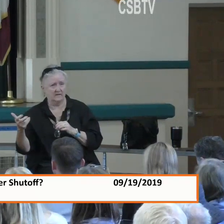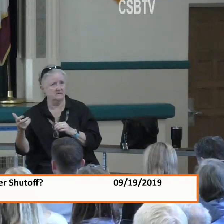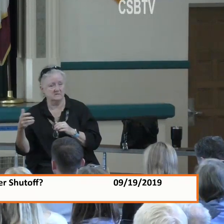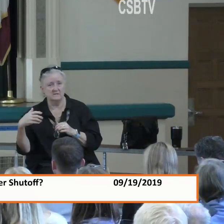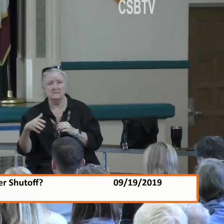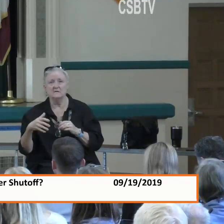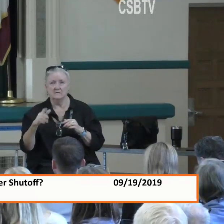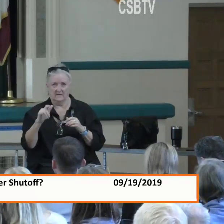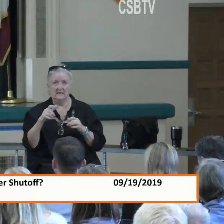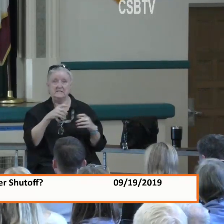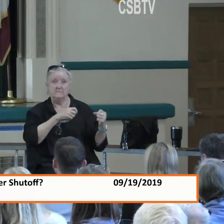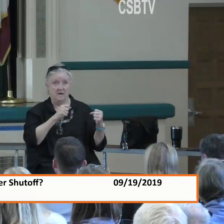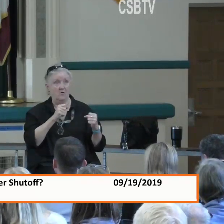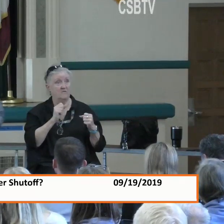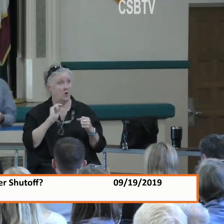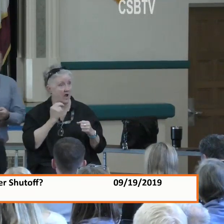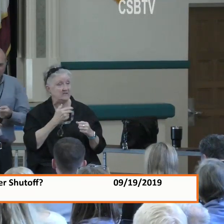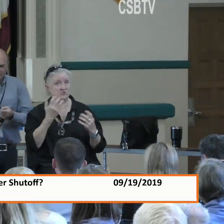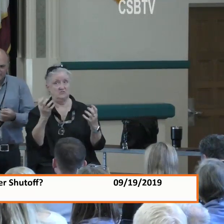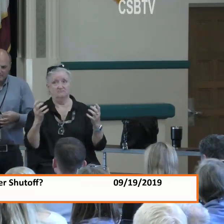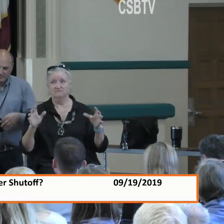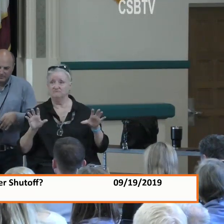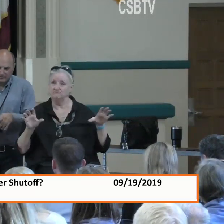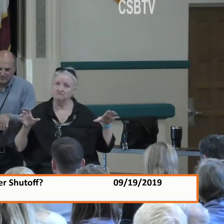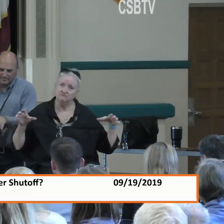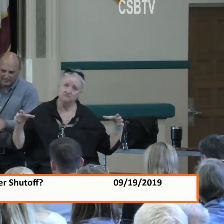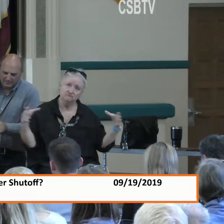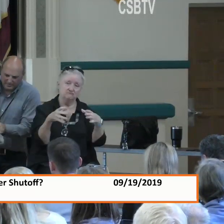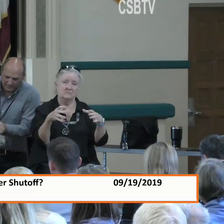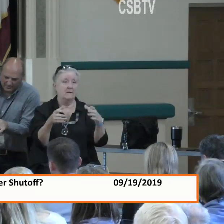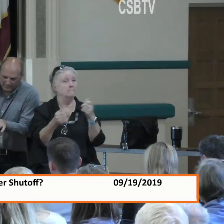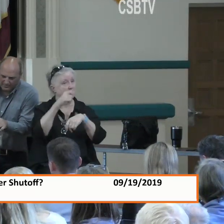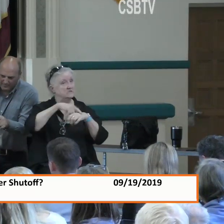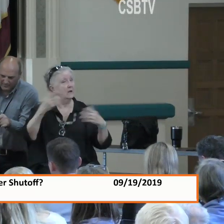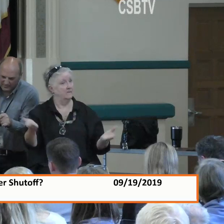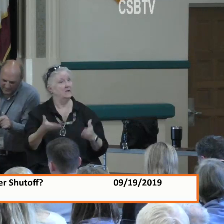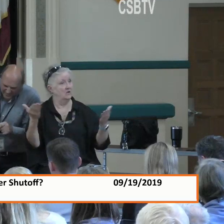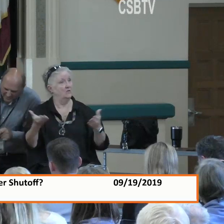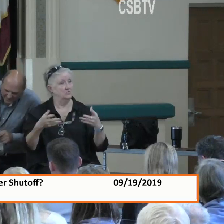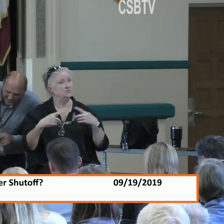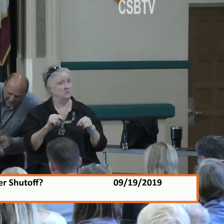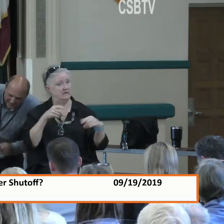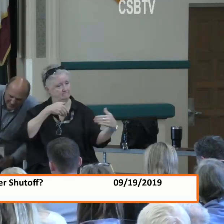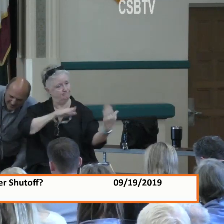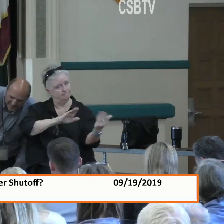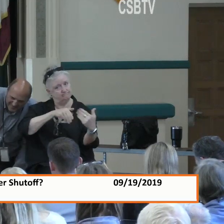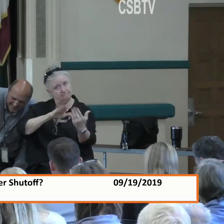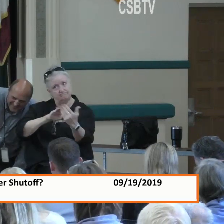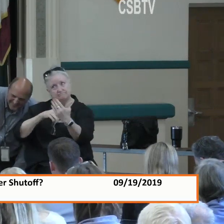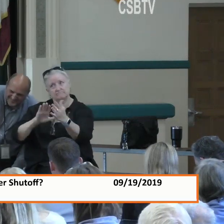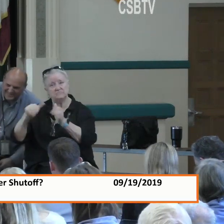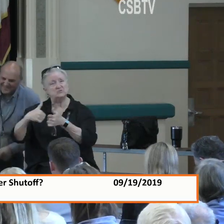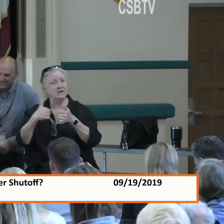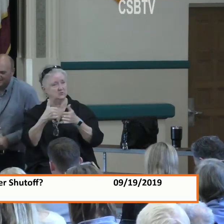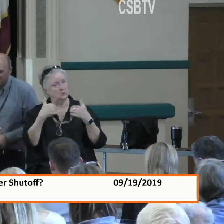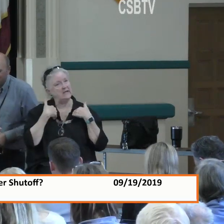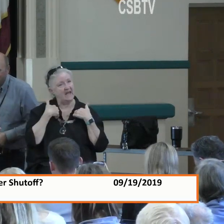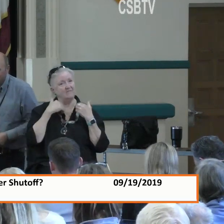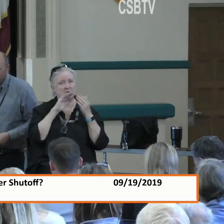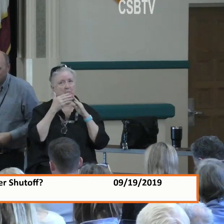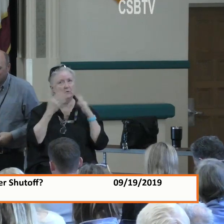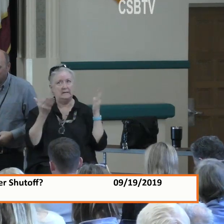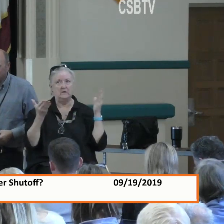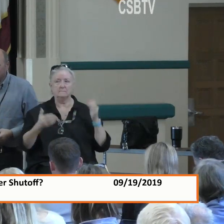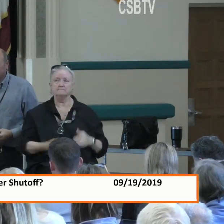is powerful for us to gather, usually here, to try to address the challenges that we have in the